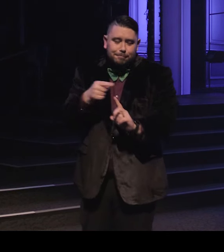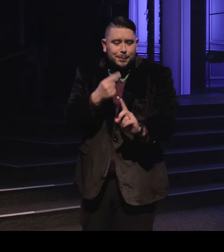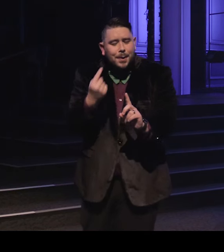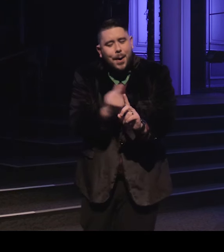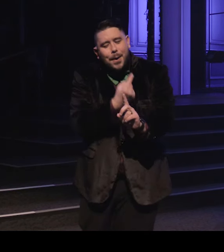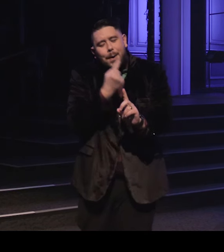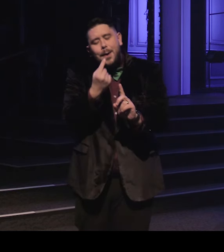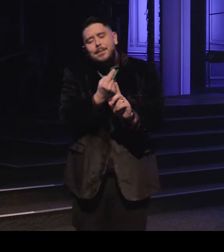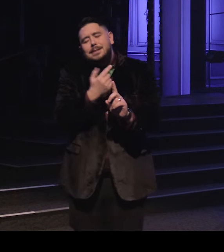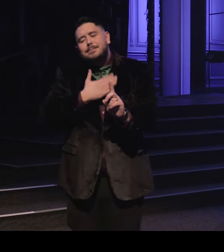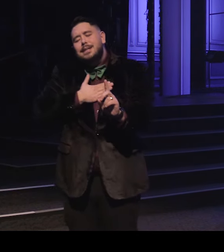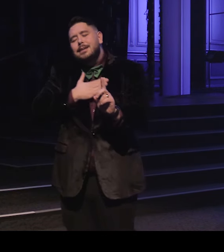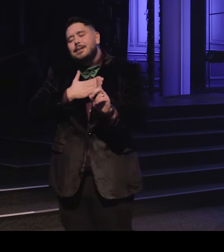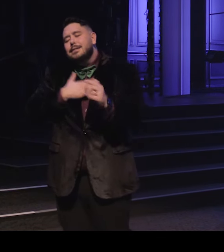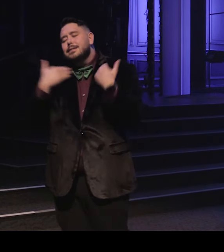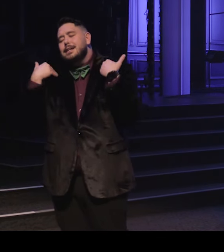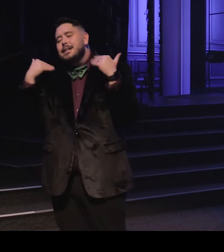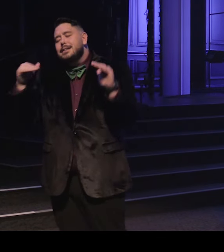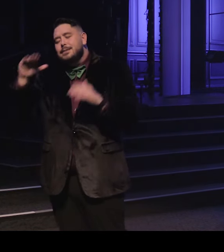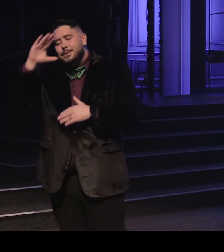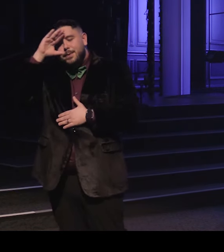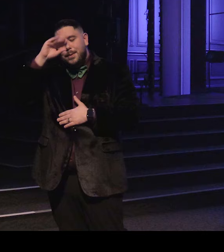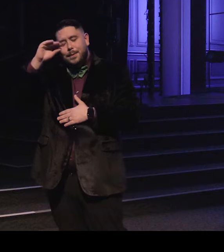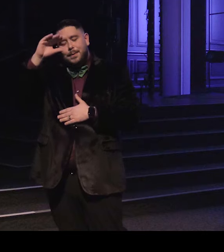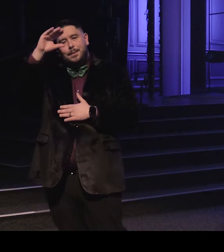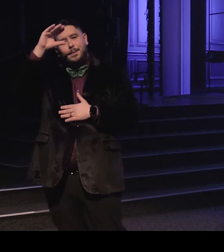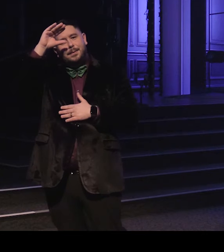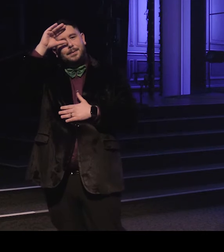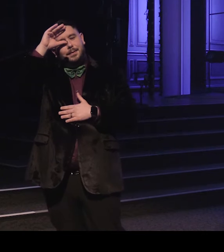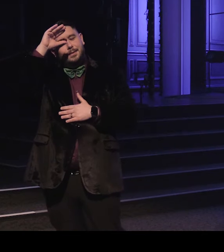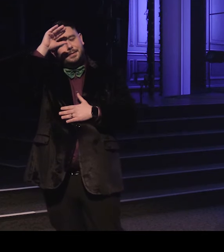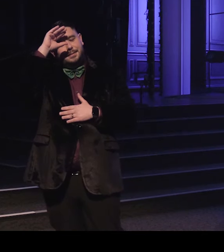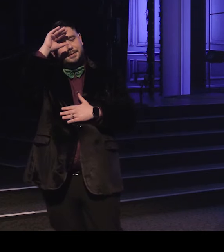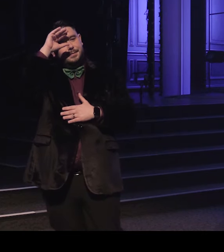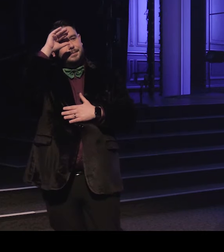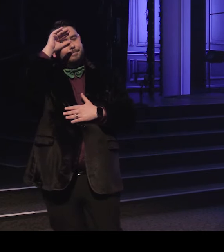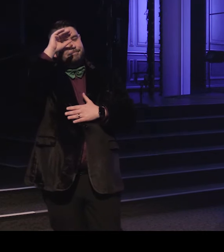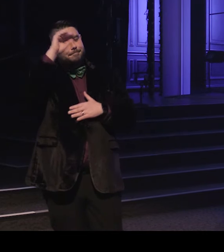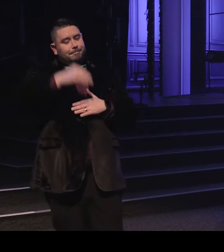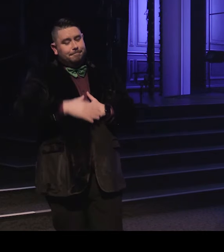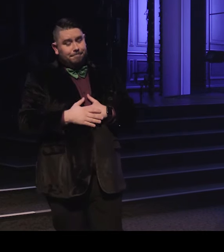You'll always be mine.